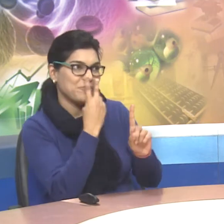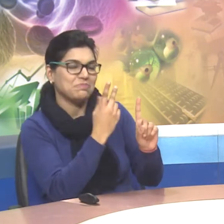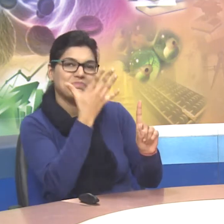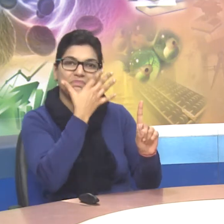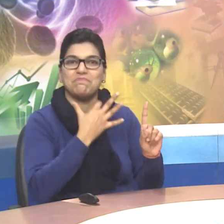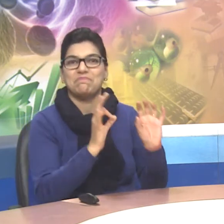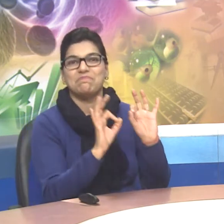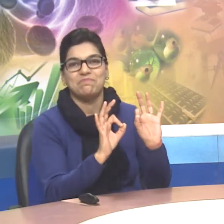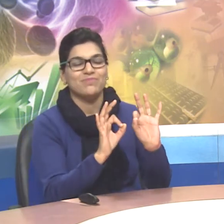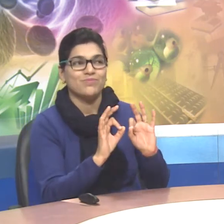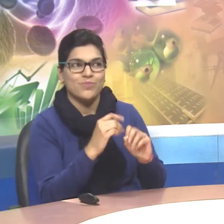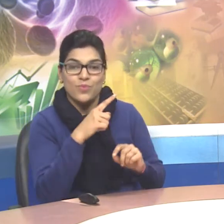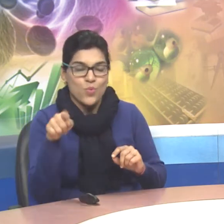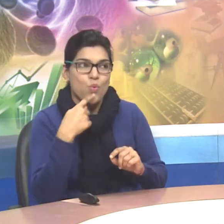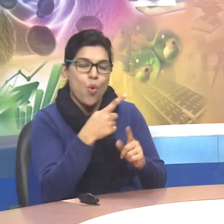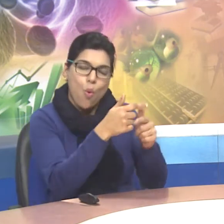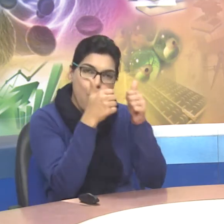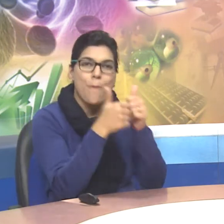look who are here to wish you.